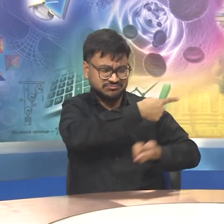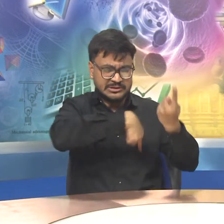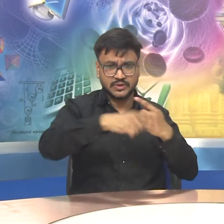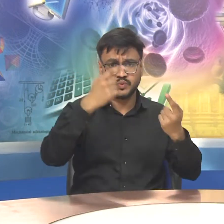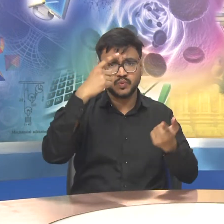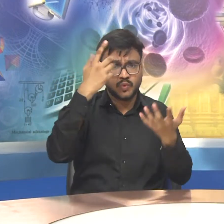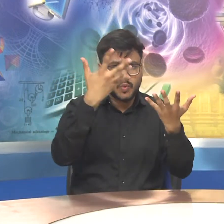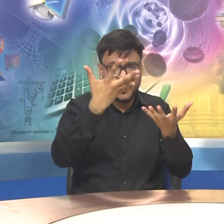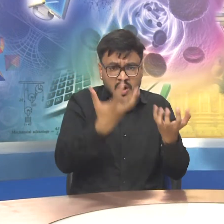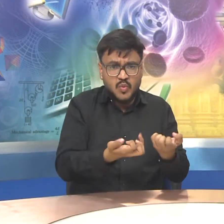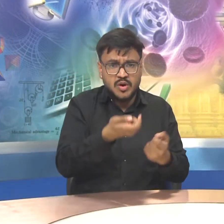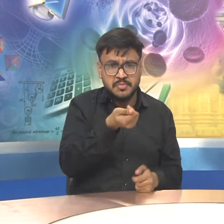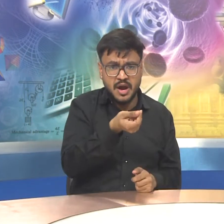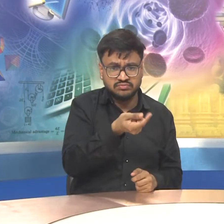time to time.